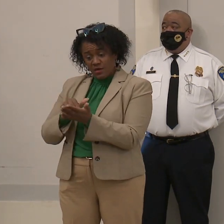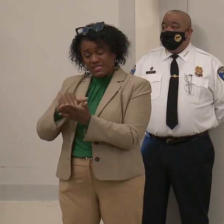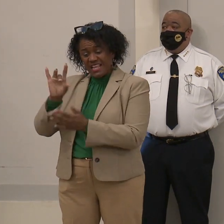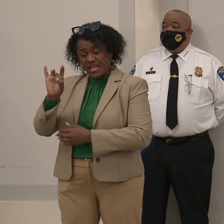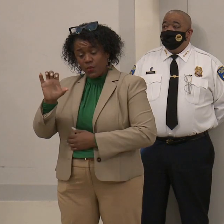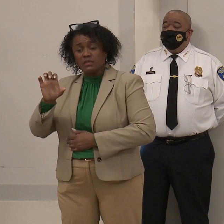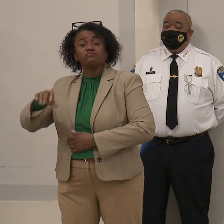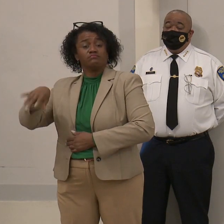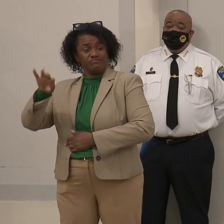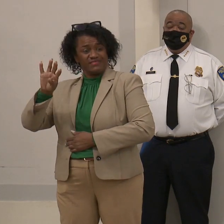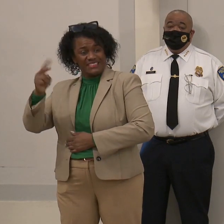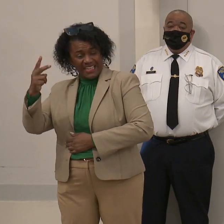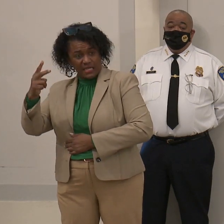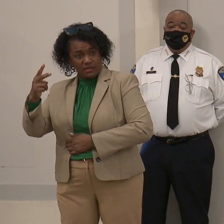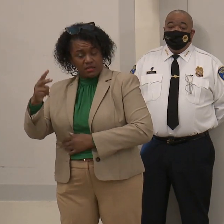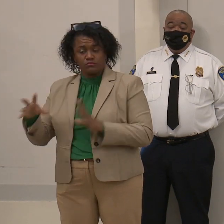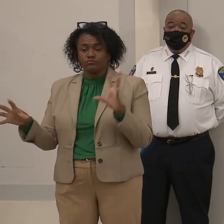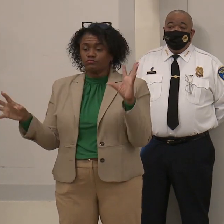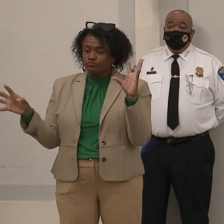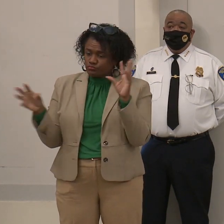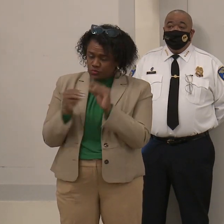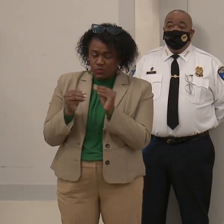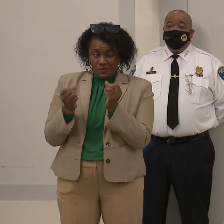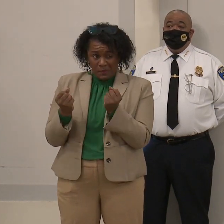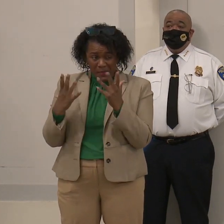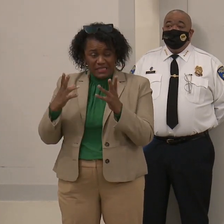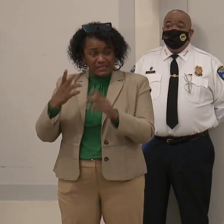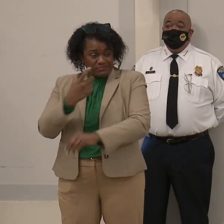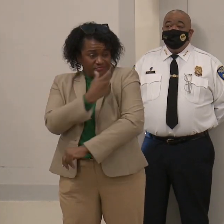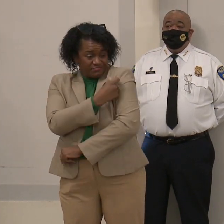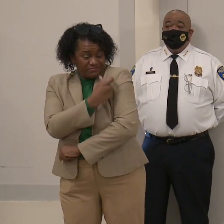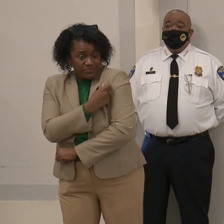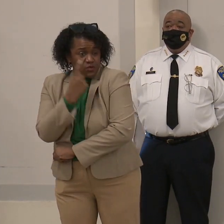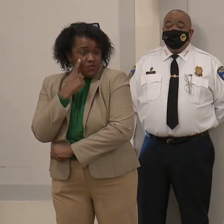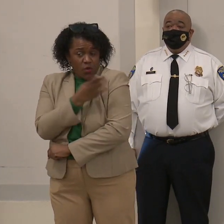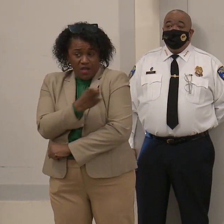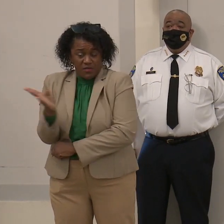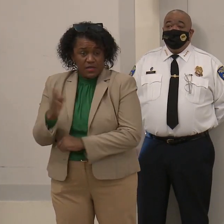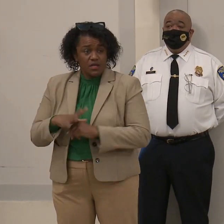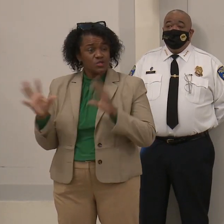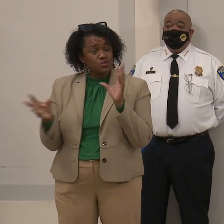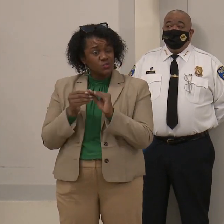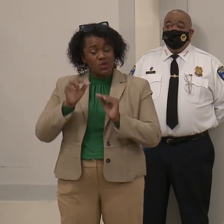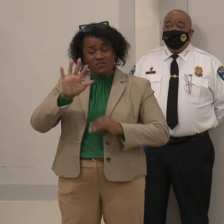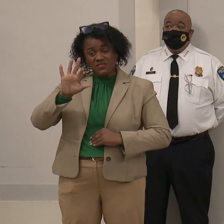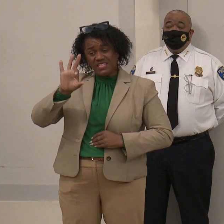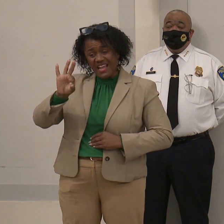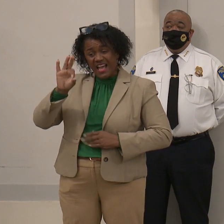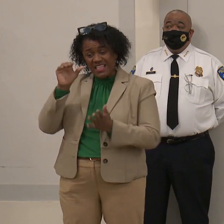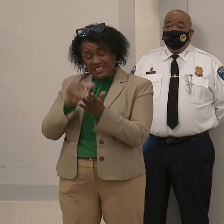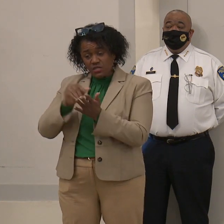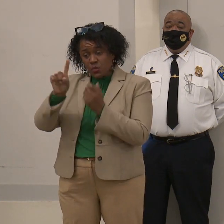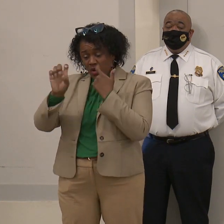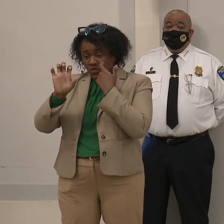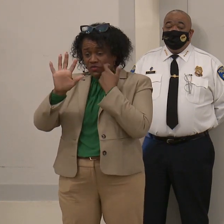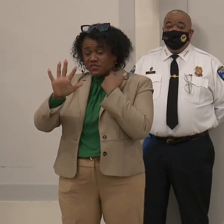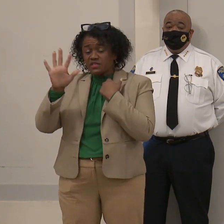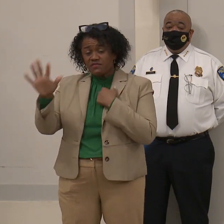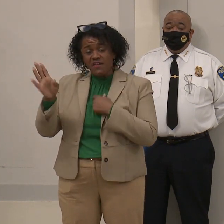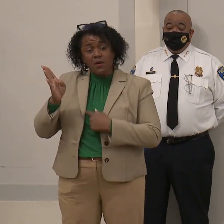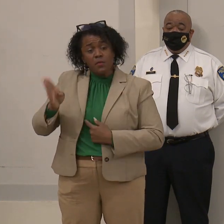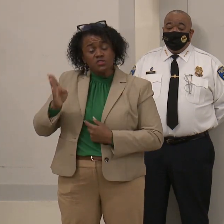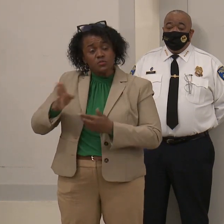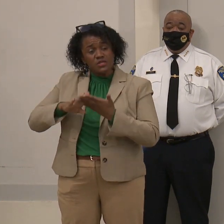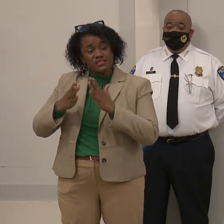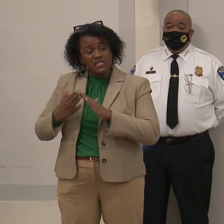for a total of 13,188 doses. In total, 59,155 Baltimore City residents